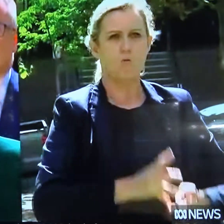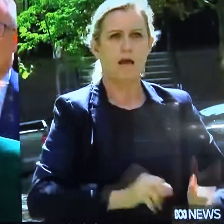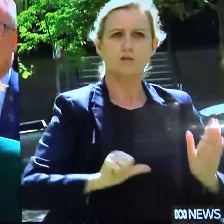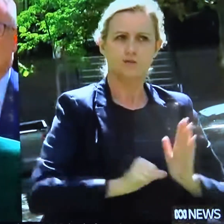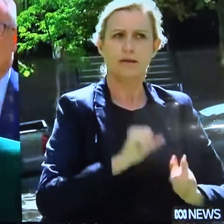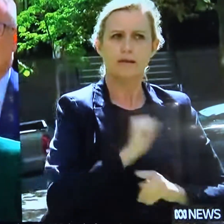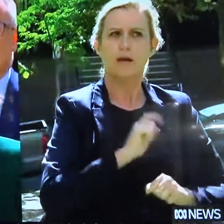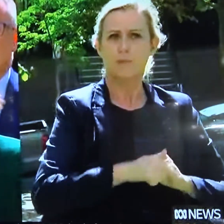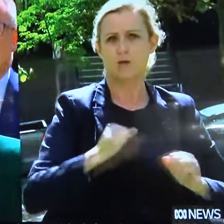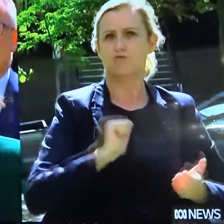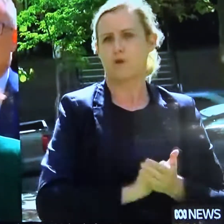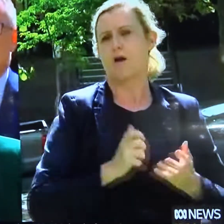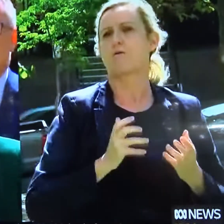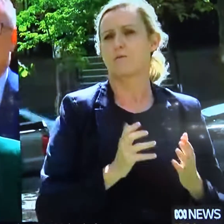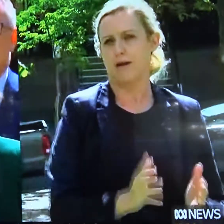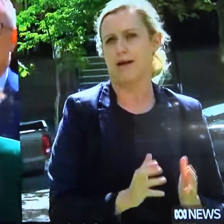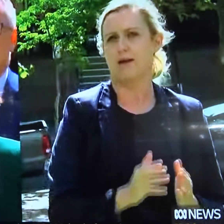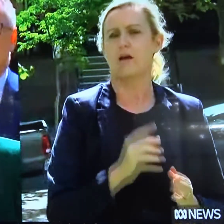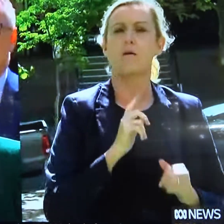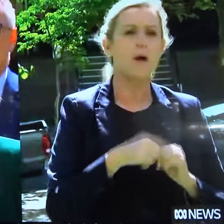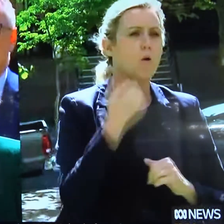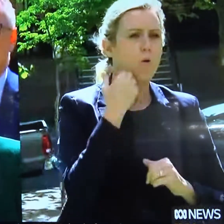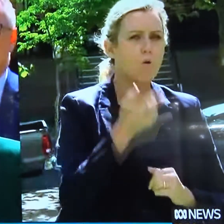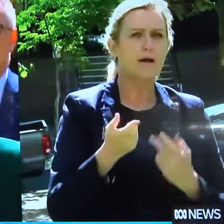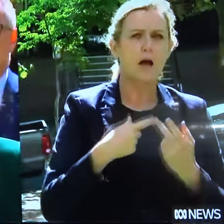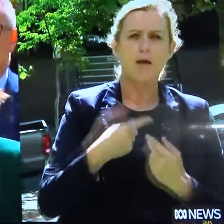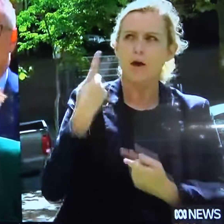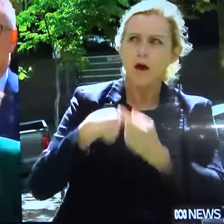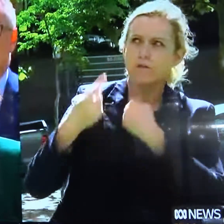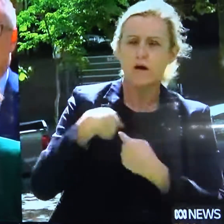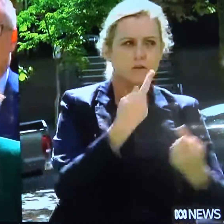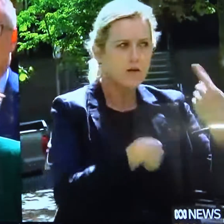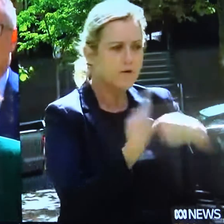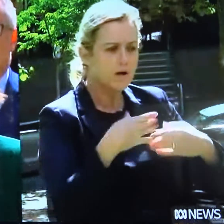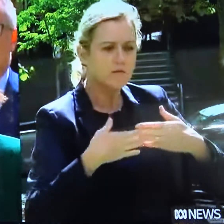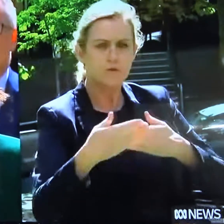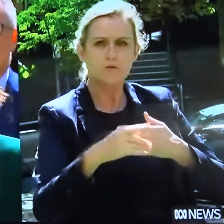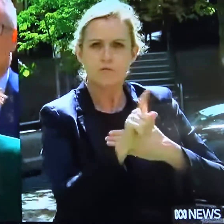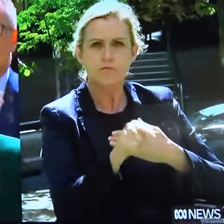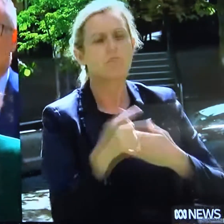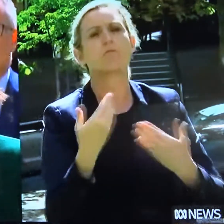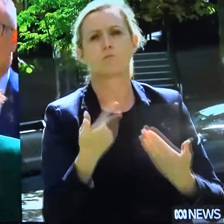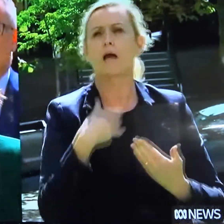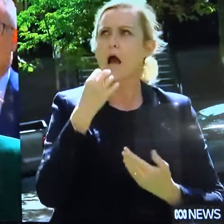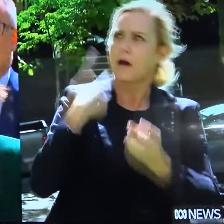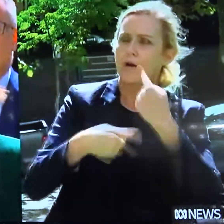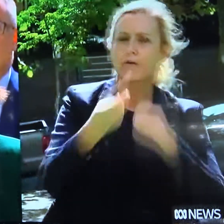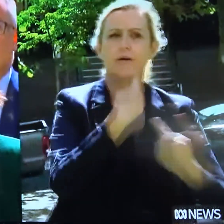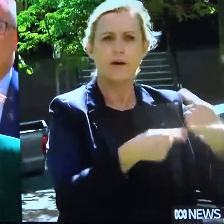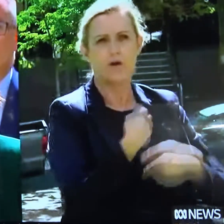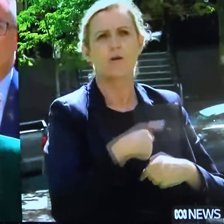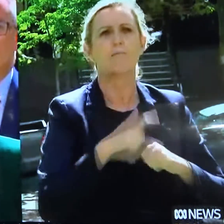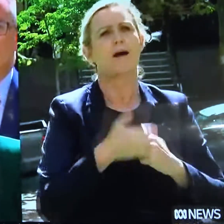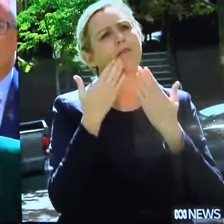really need to continue that. But we're always getting health advice on what that means for the future. Again, a big thank you to everybody over